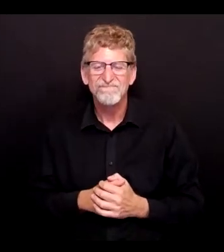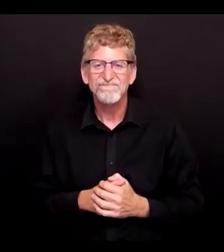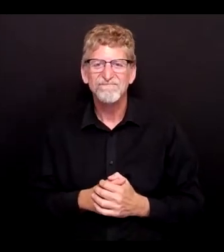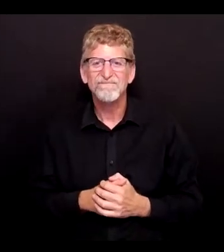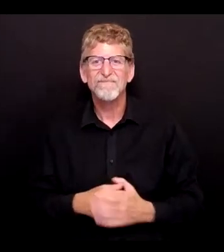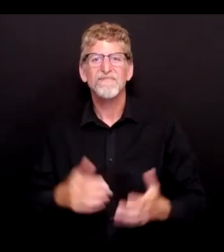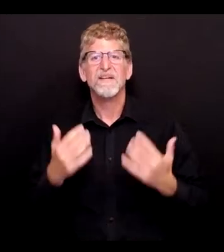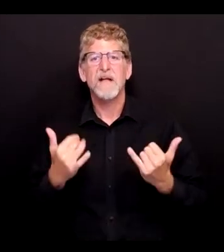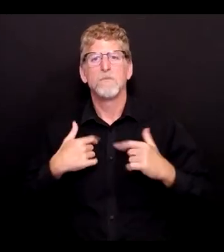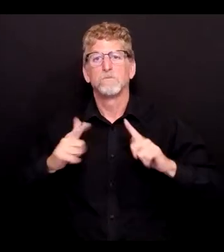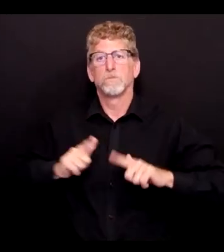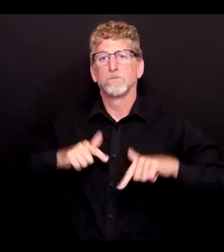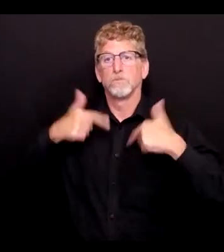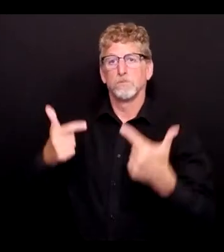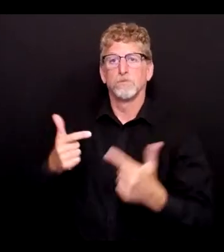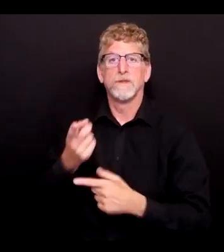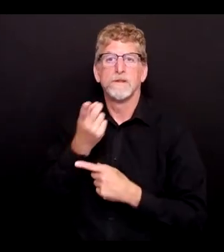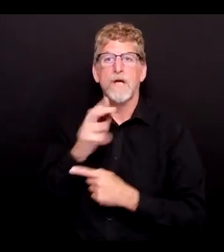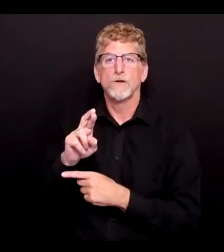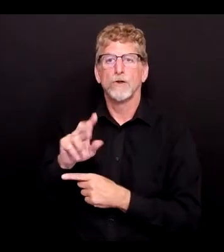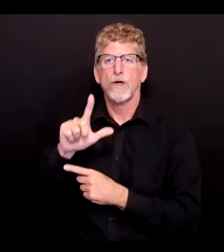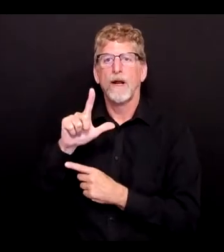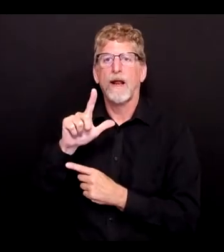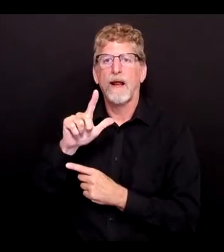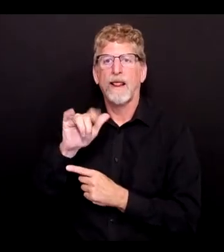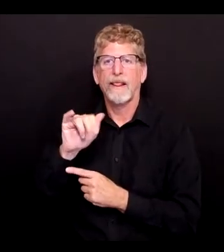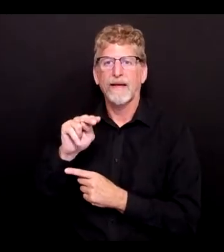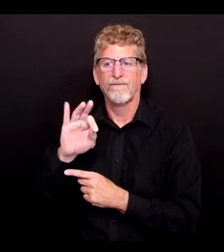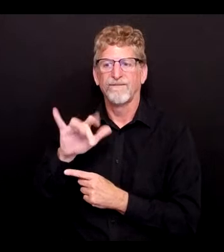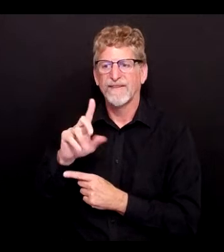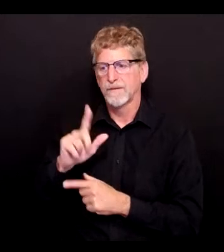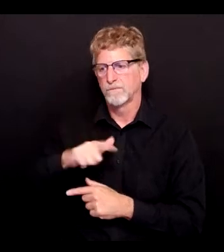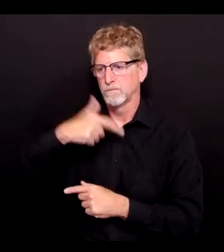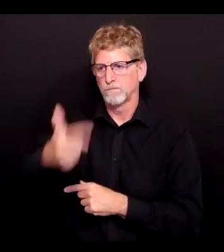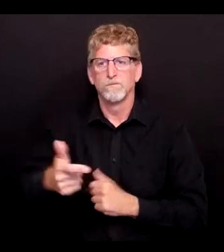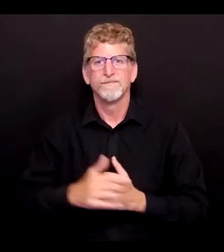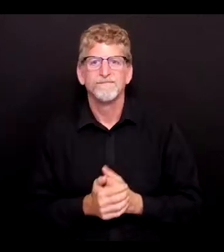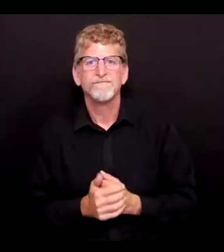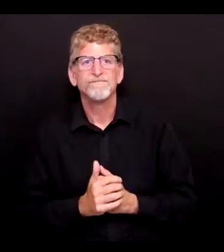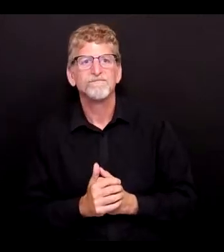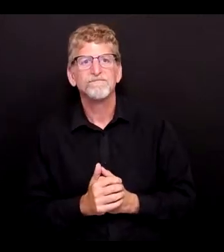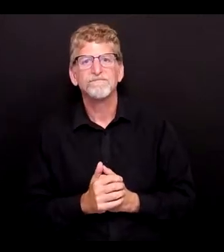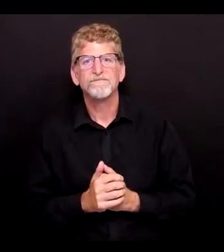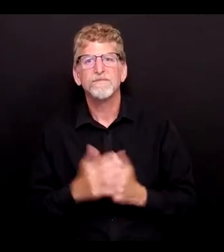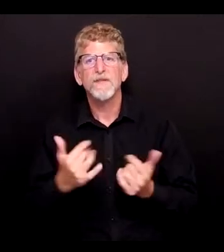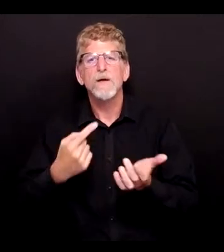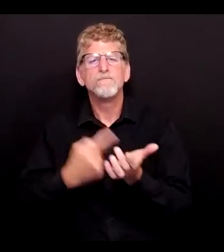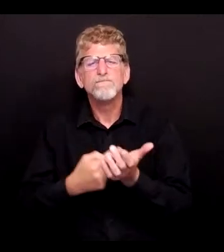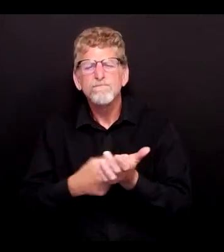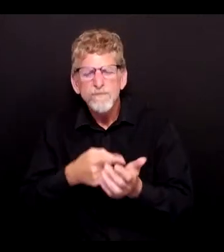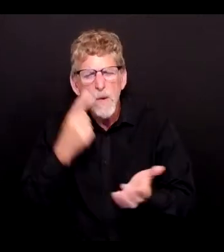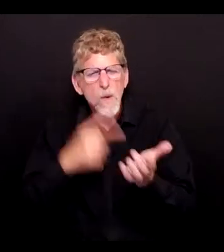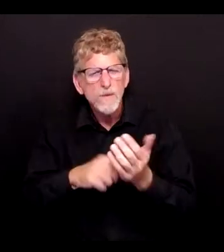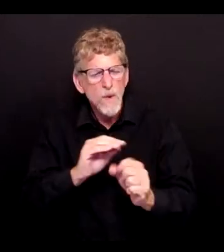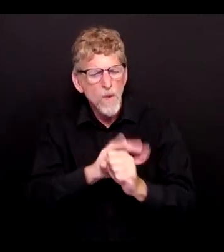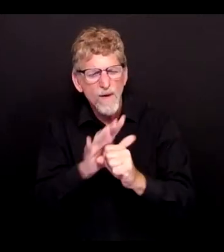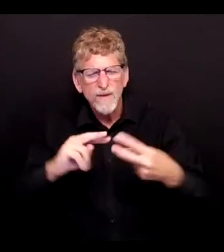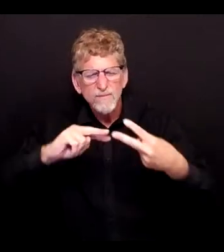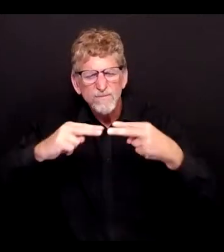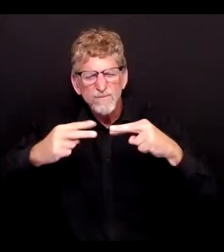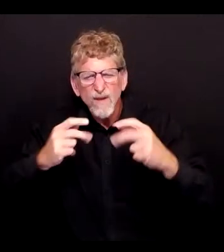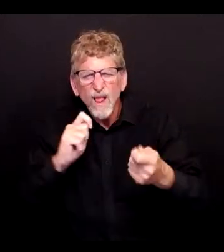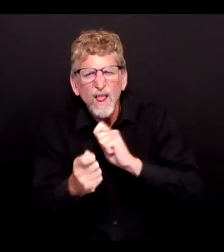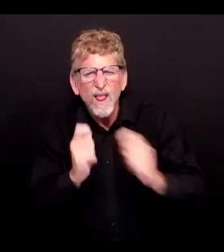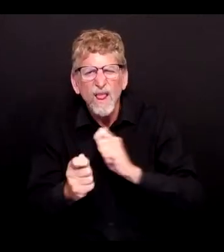variant situation. Ruth? Thank you very much, Commissioner. The race between vaccination